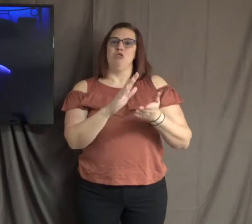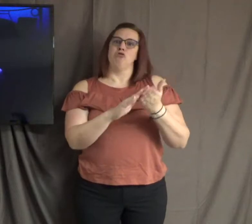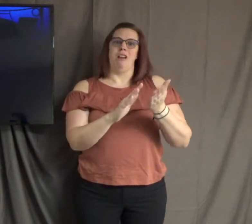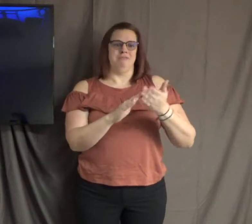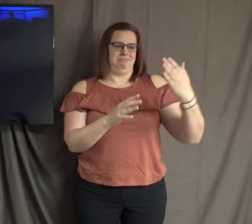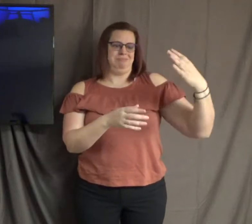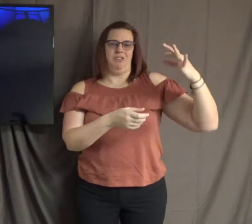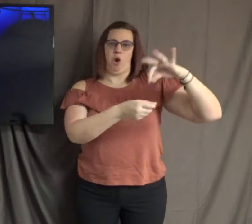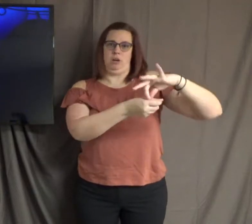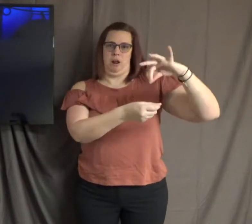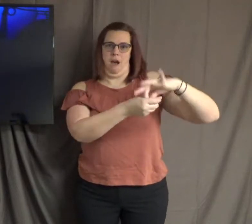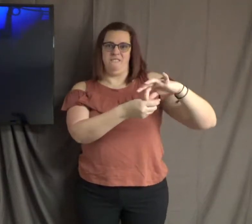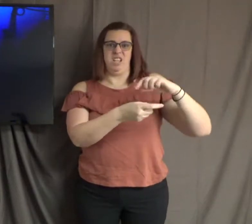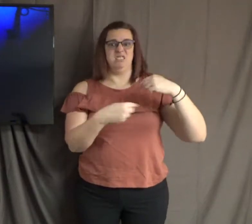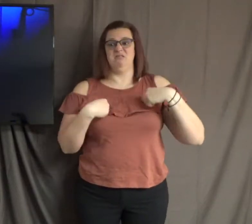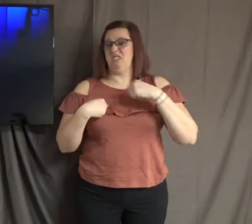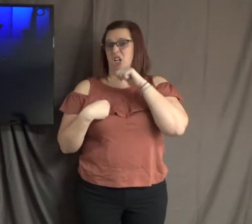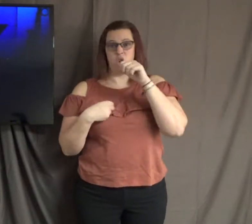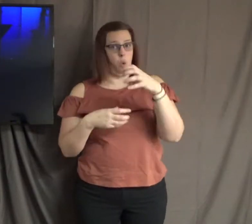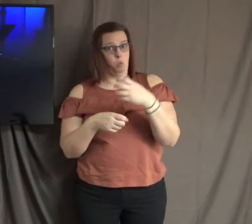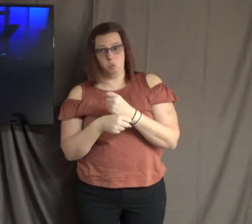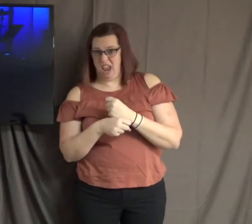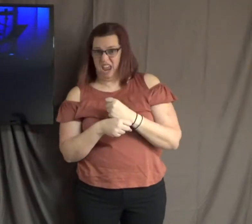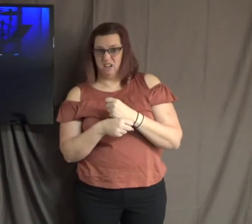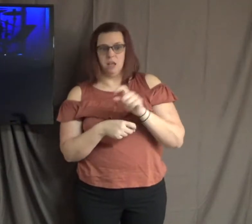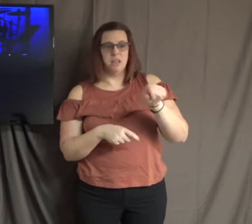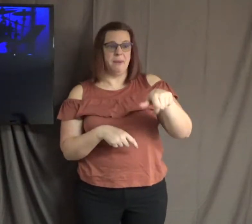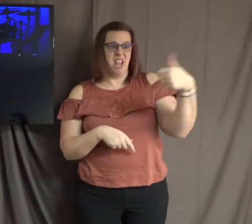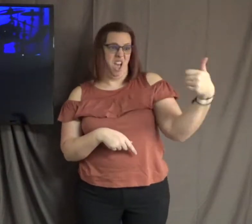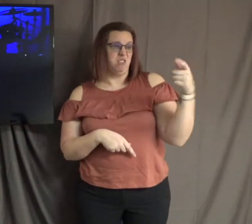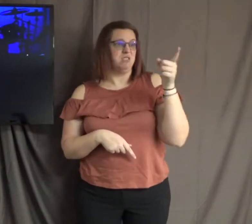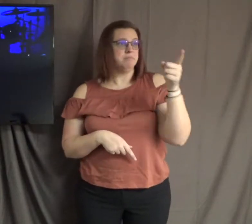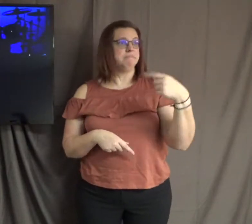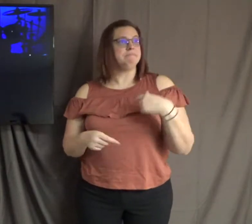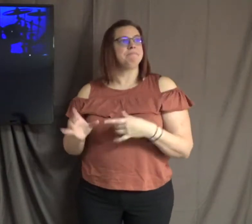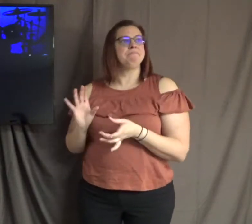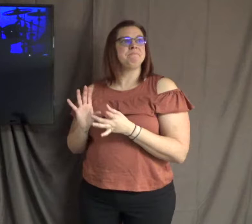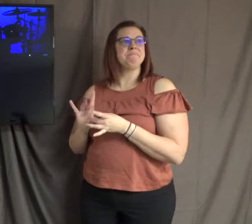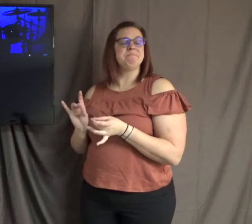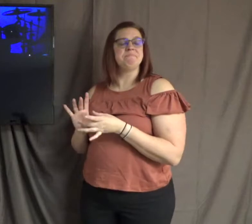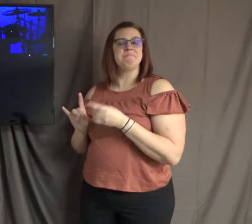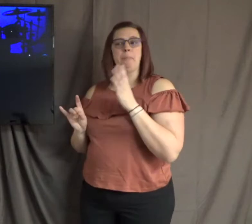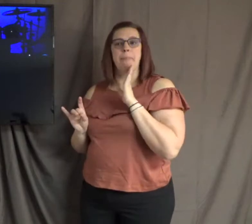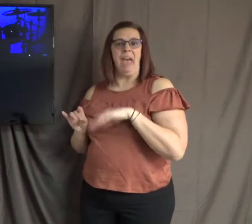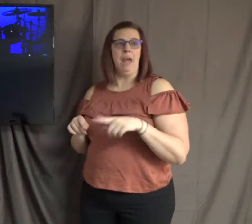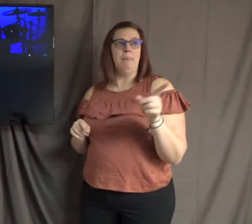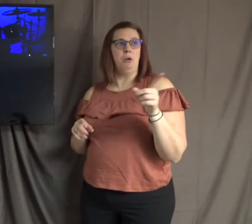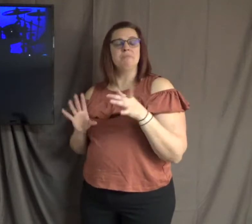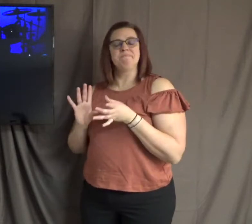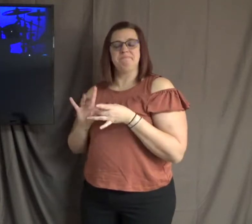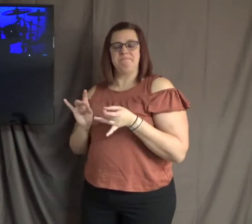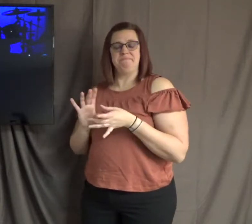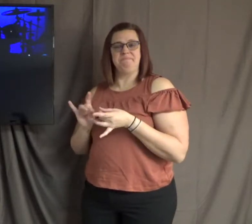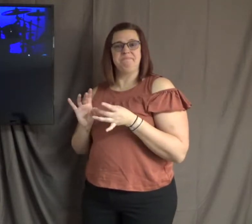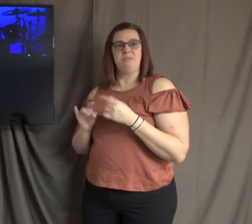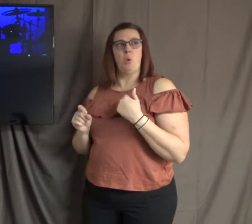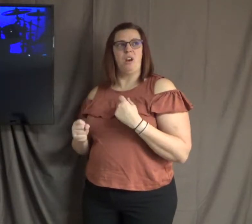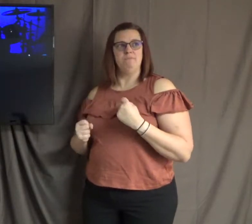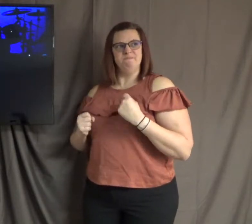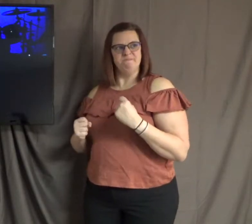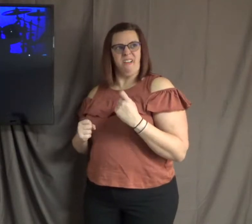win and someone else gets in there, I start talking bad about her. I start rooting for her to